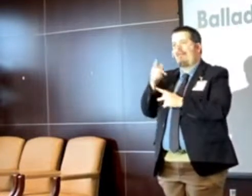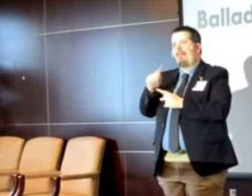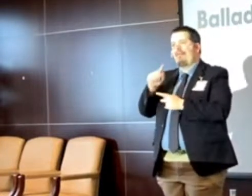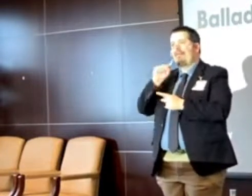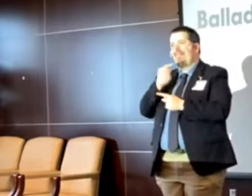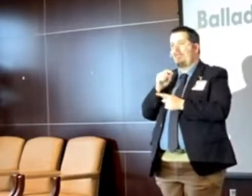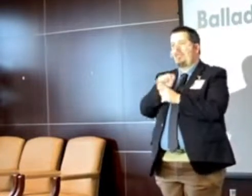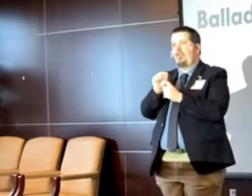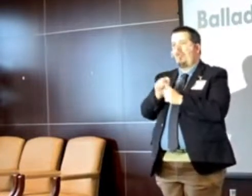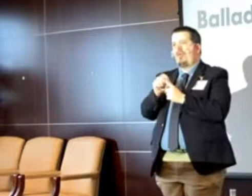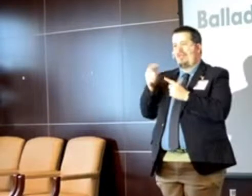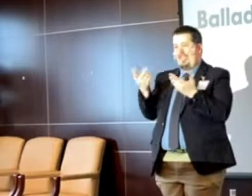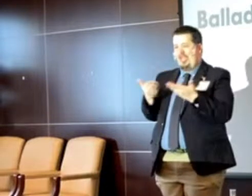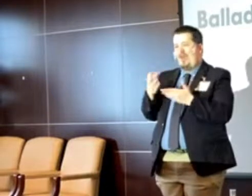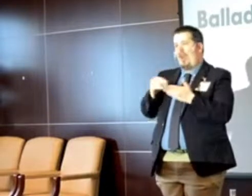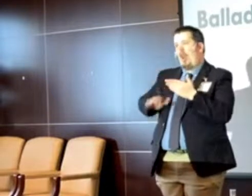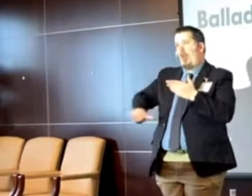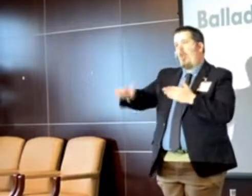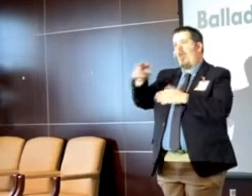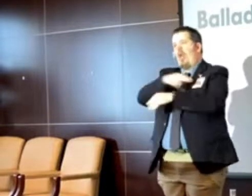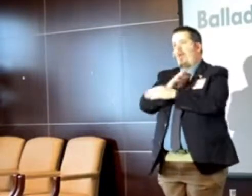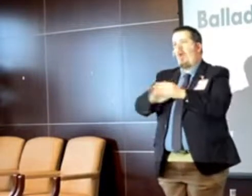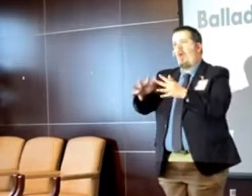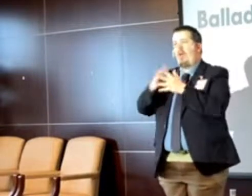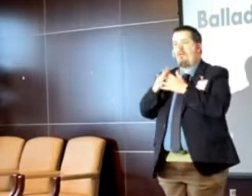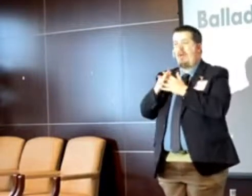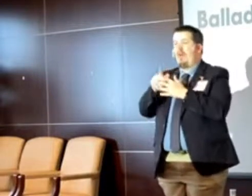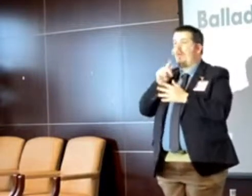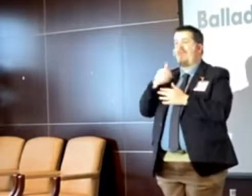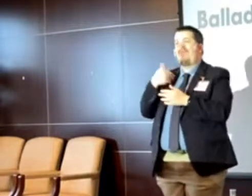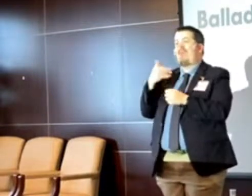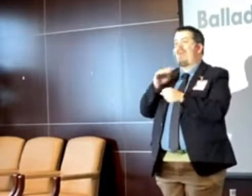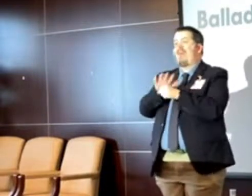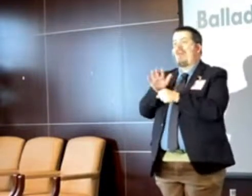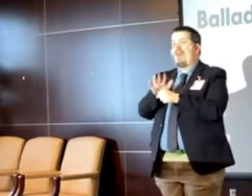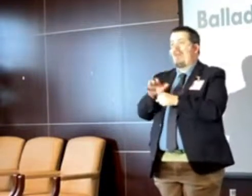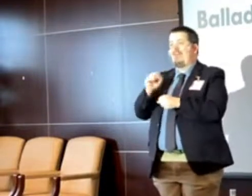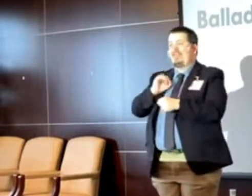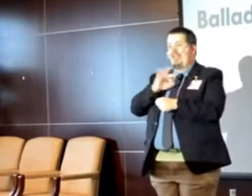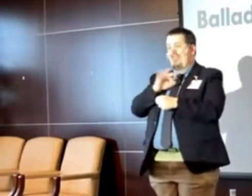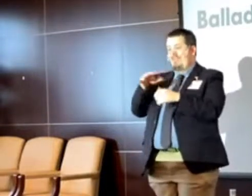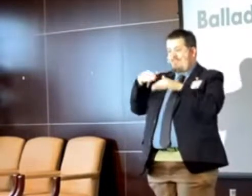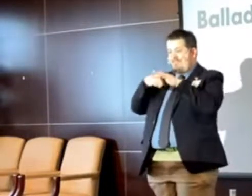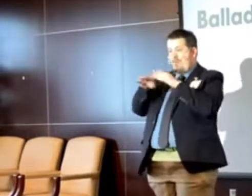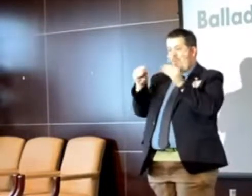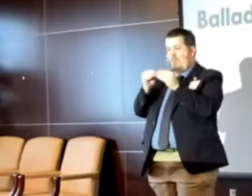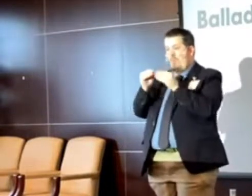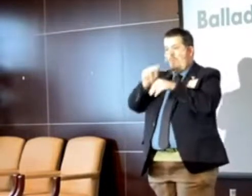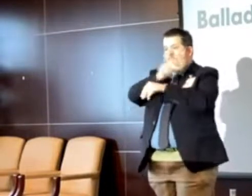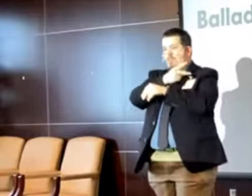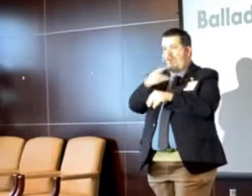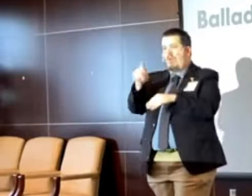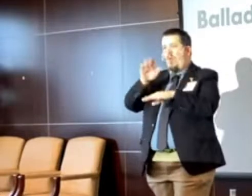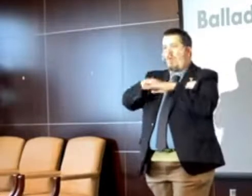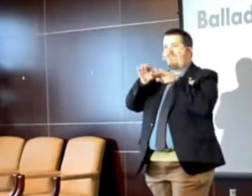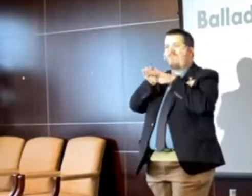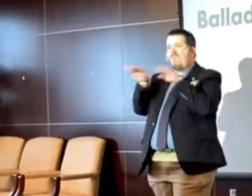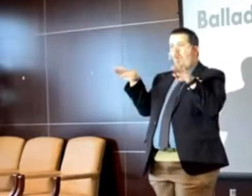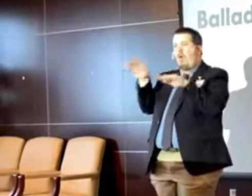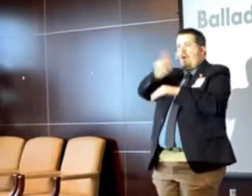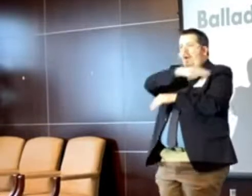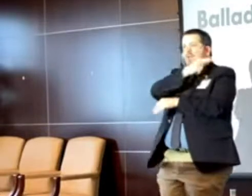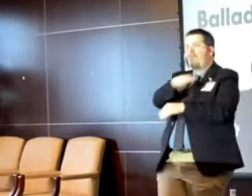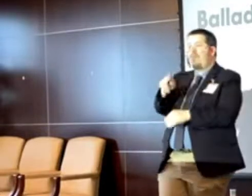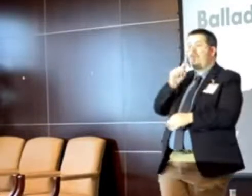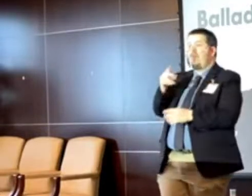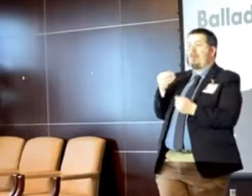other hospitals across the nation. There isn't enough staffing capacity to admit additional patients onto our inpatient floors,